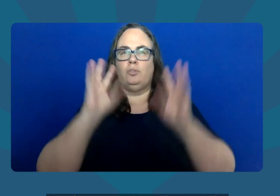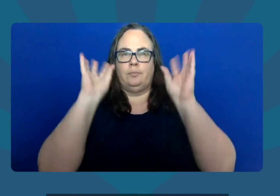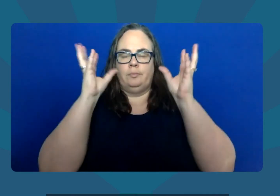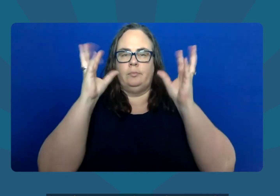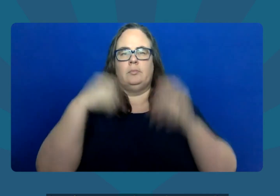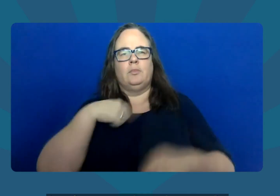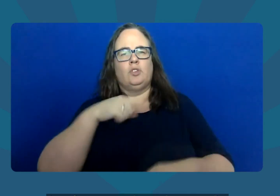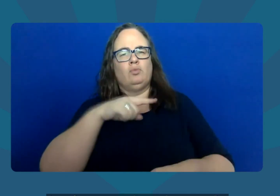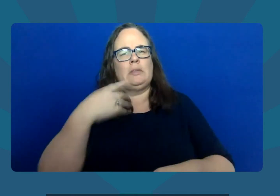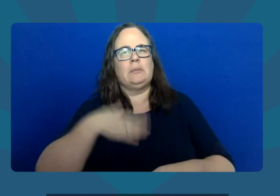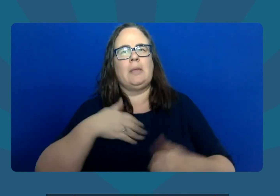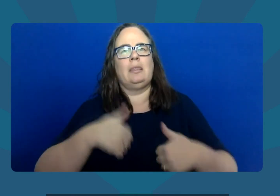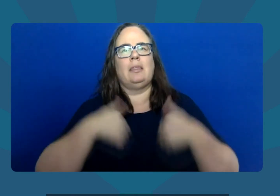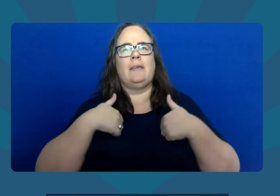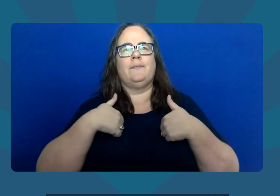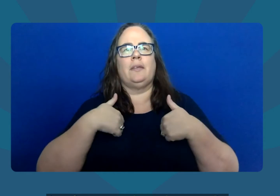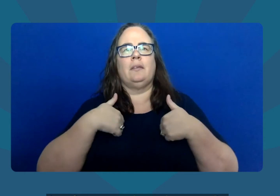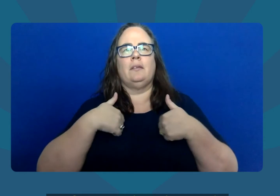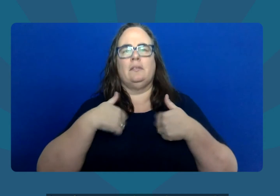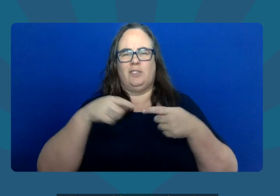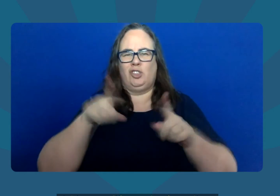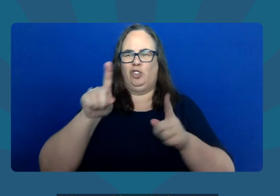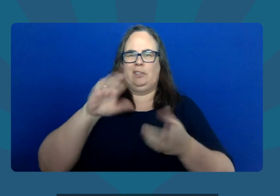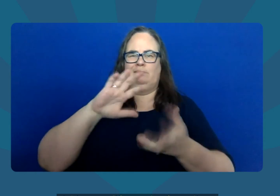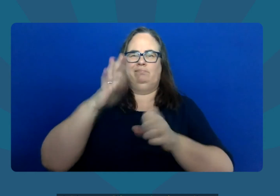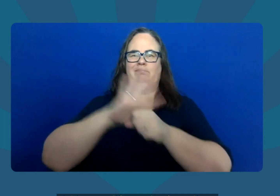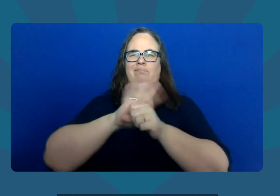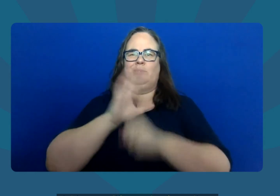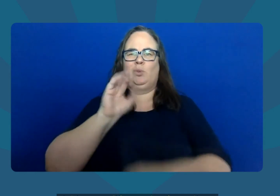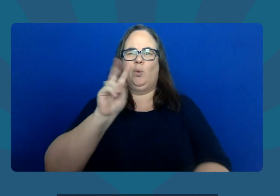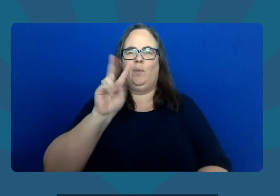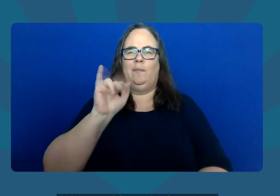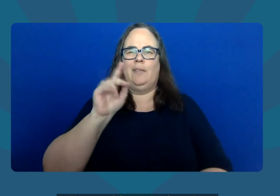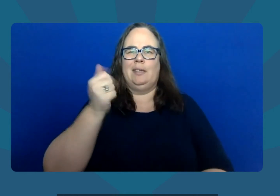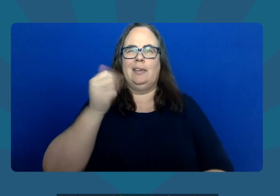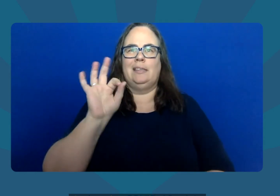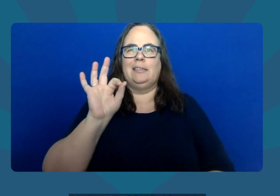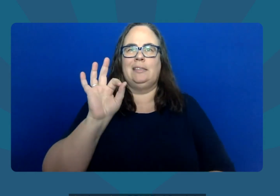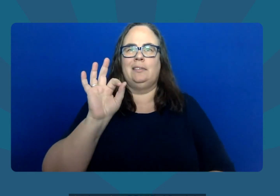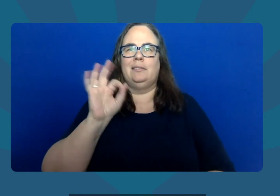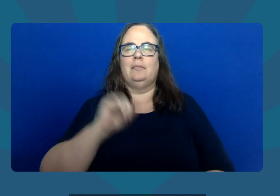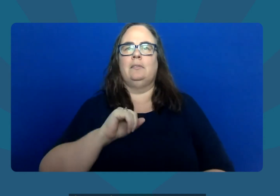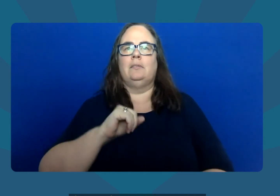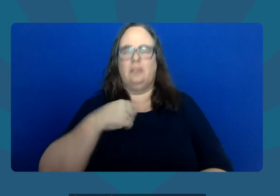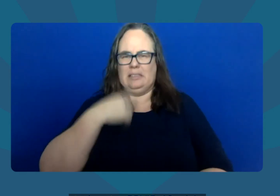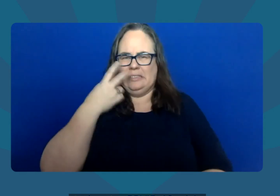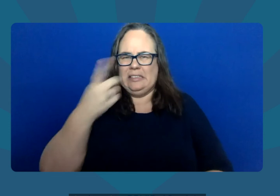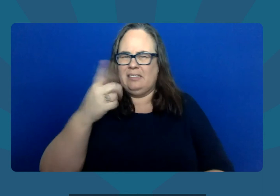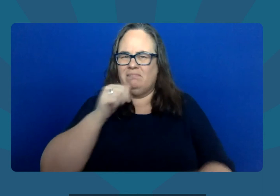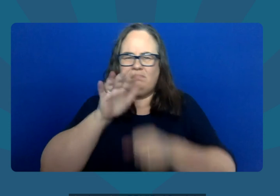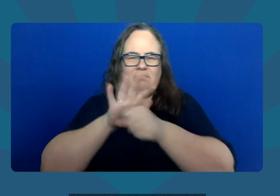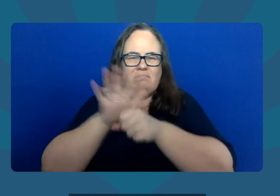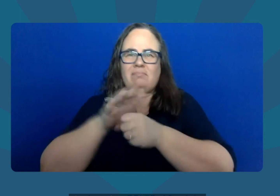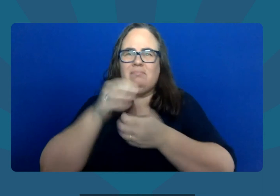As a first responder and paramedic, risking my life on the front lines during the COVID-19